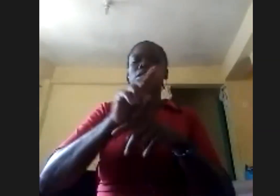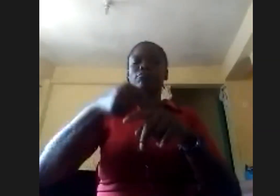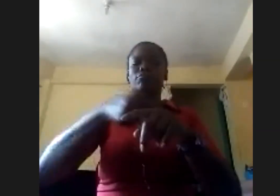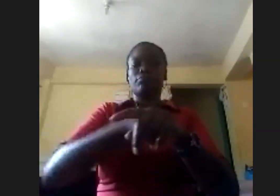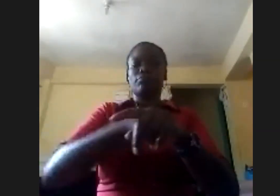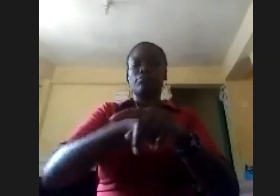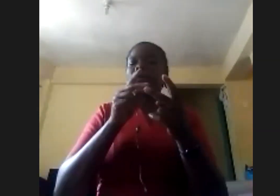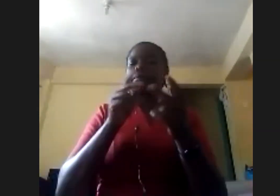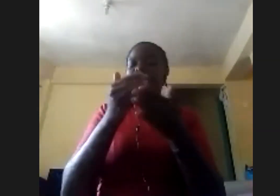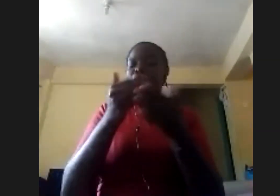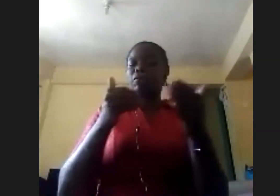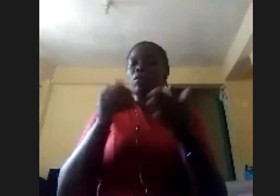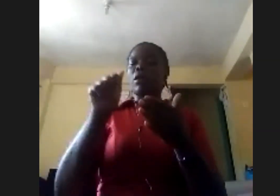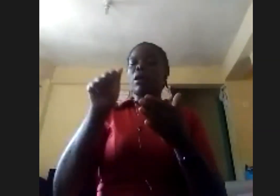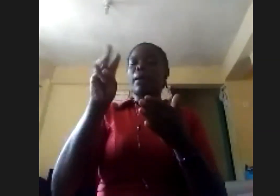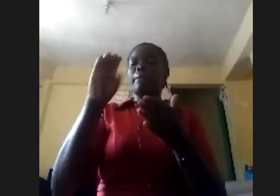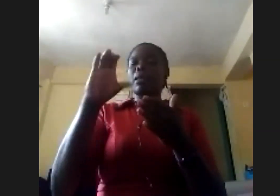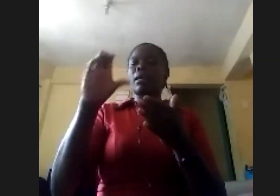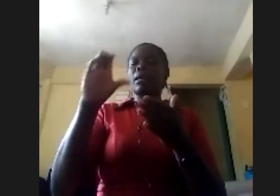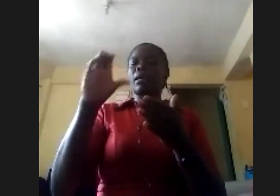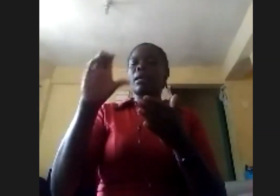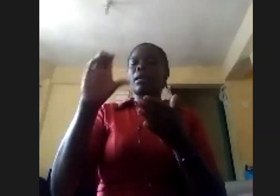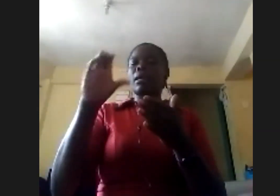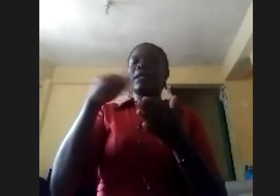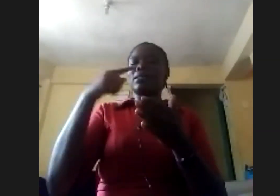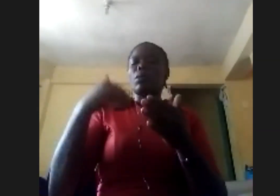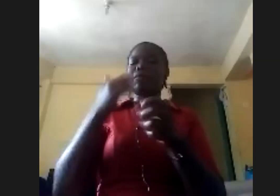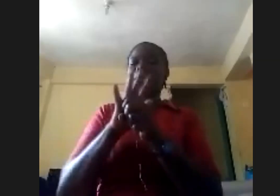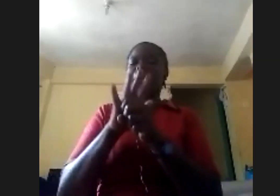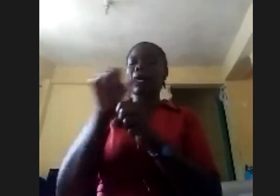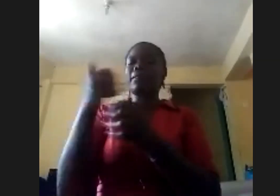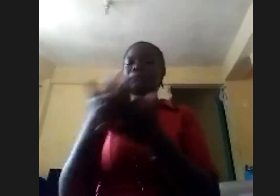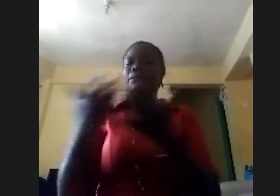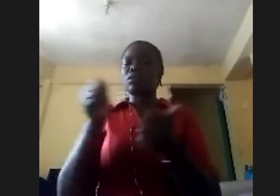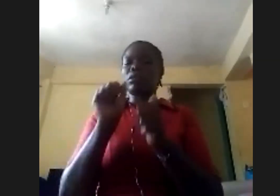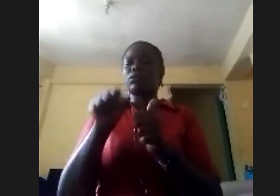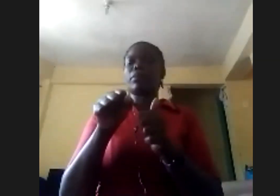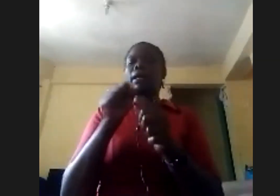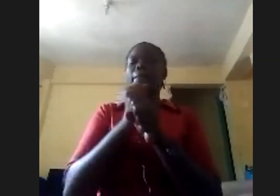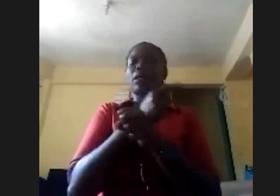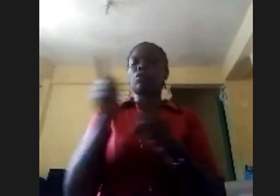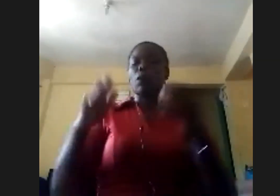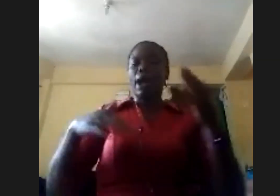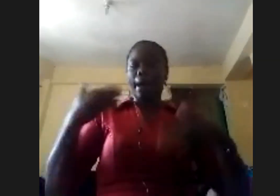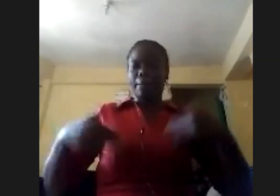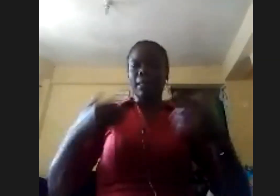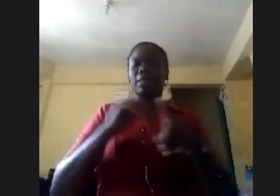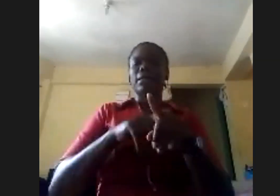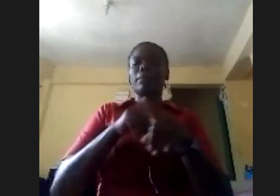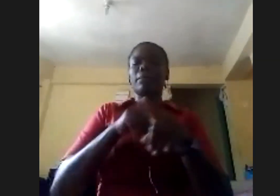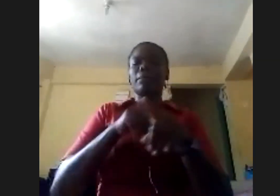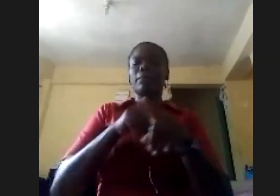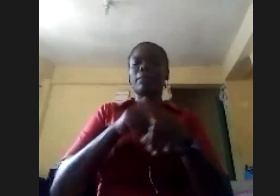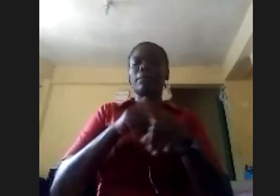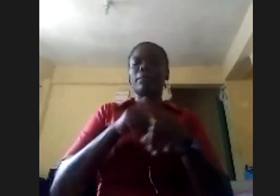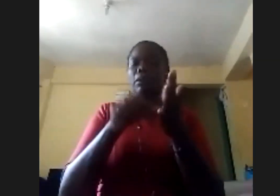said, there's so many things that can make you happy besides using drugs. And when you have an issue, then it's good to seek